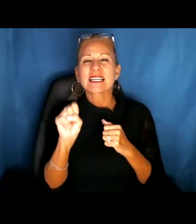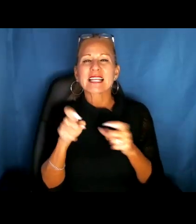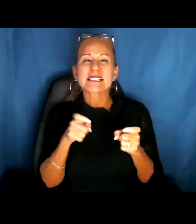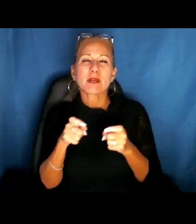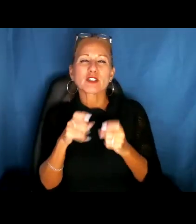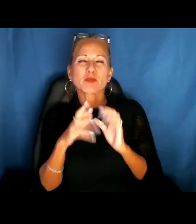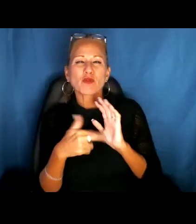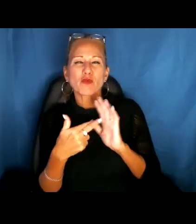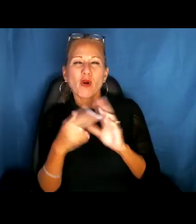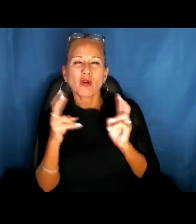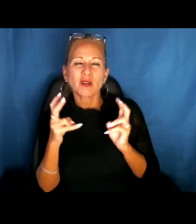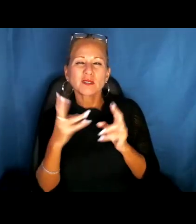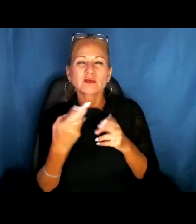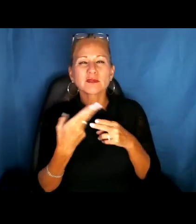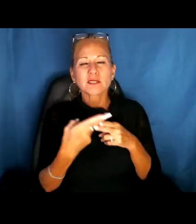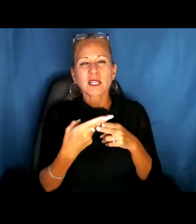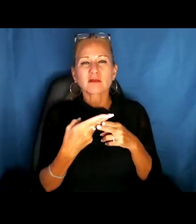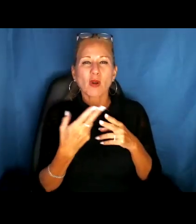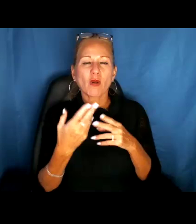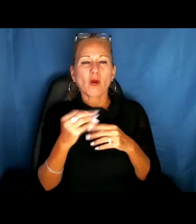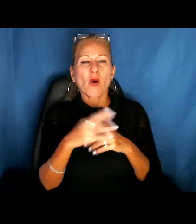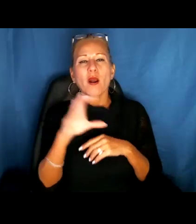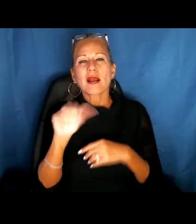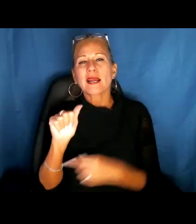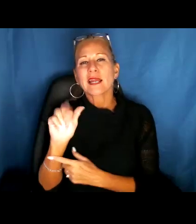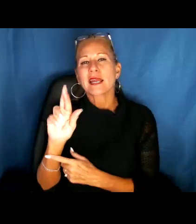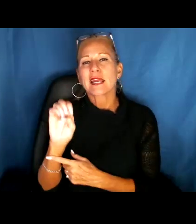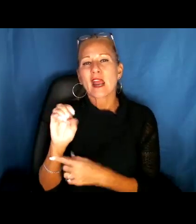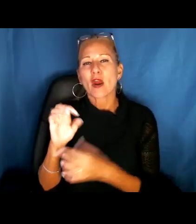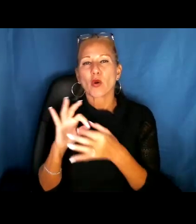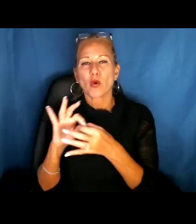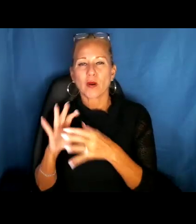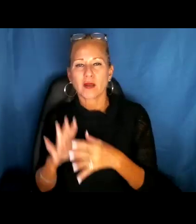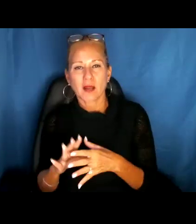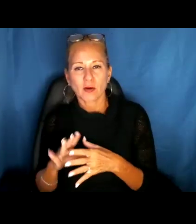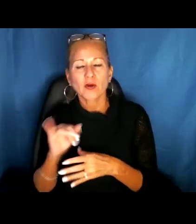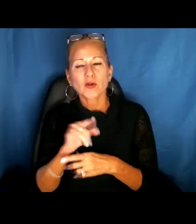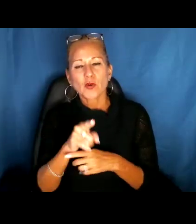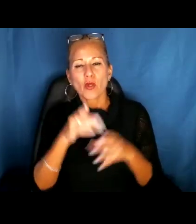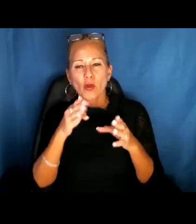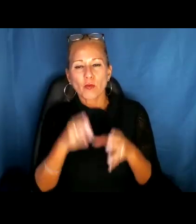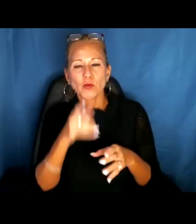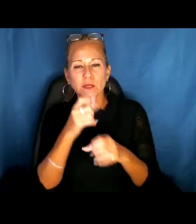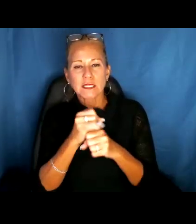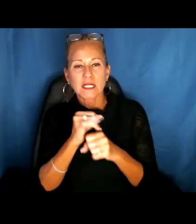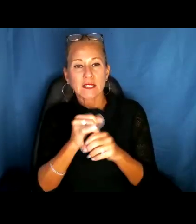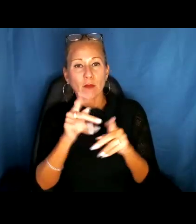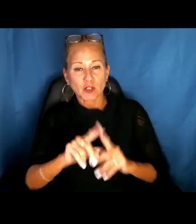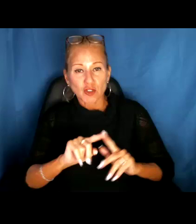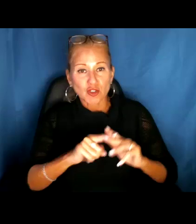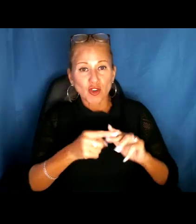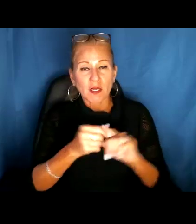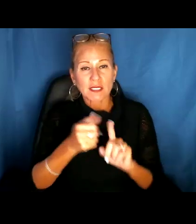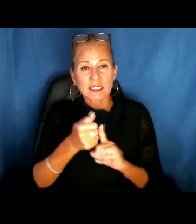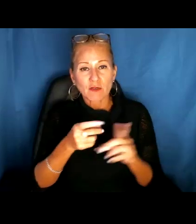role is what it's usually referred to as, or a care coordinator. So you're the person who's kind of getting the person started in